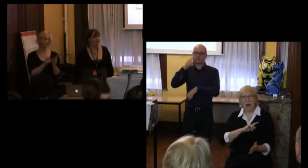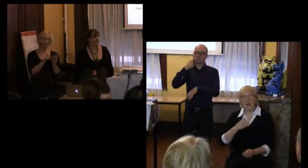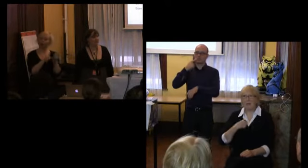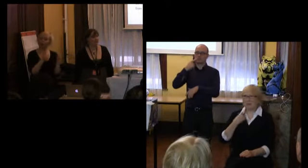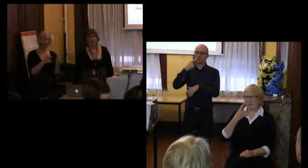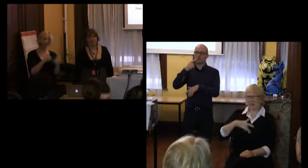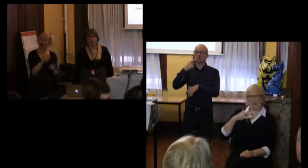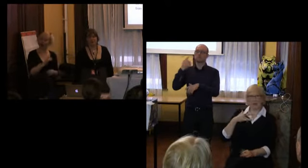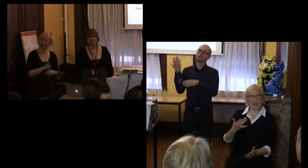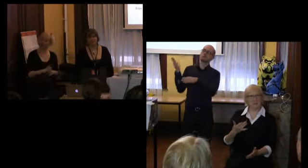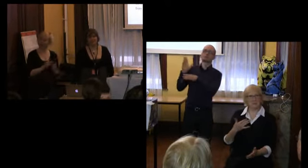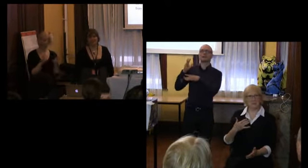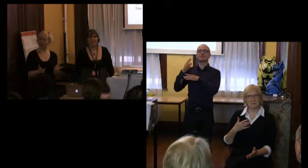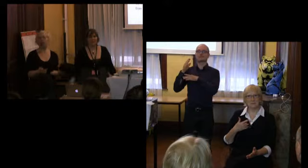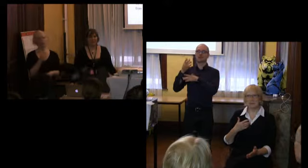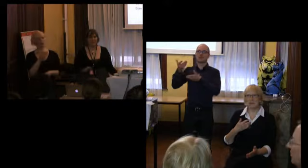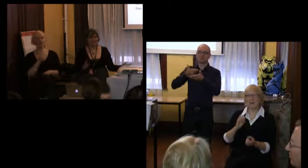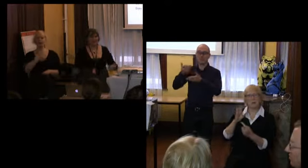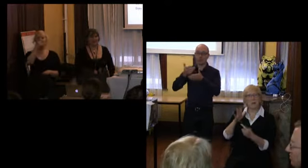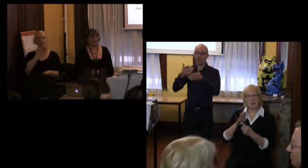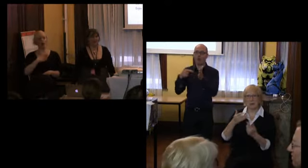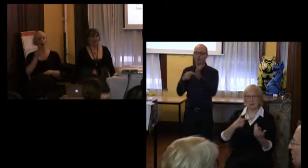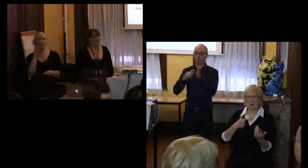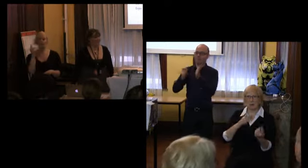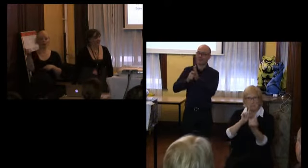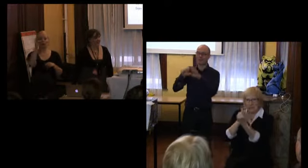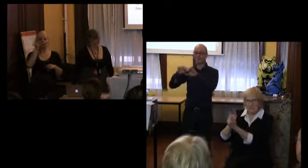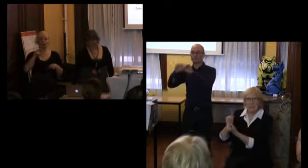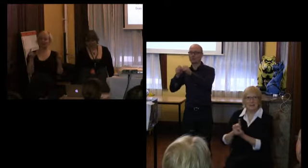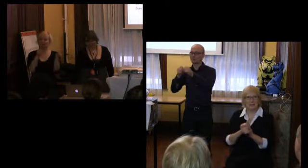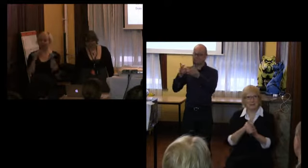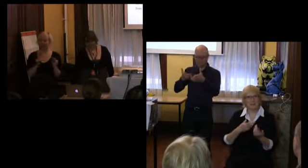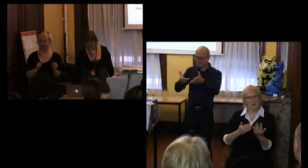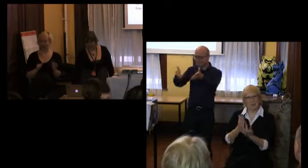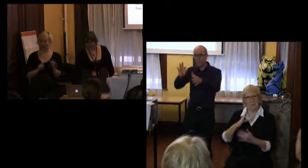are also during the break. So go and meet each other.